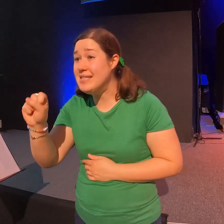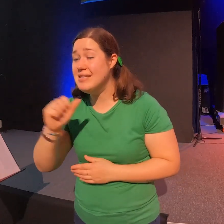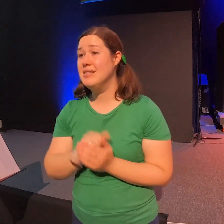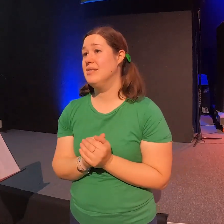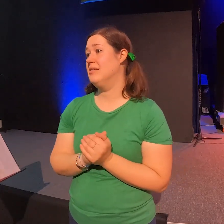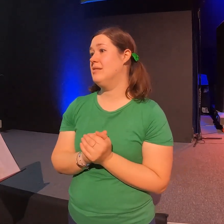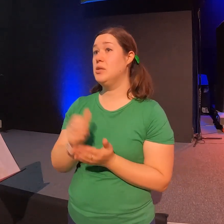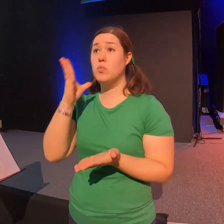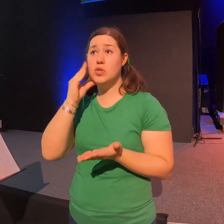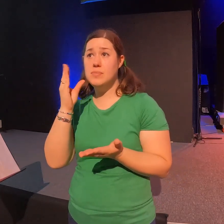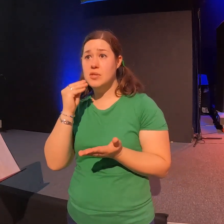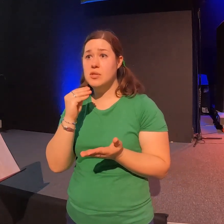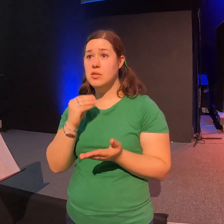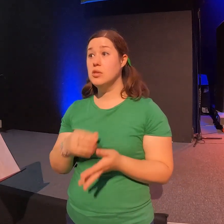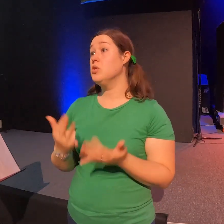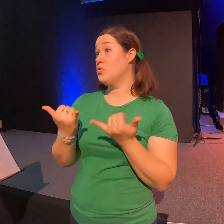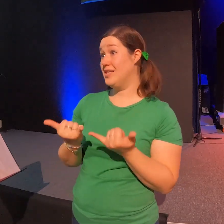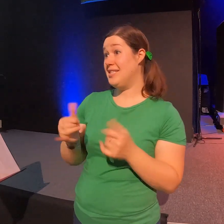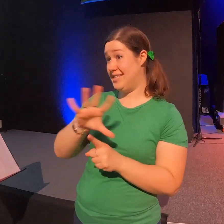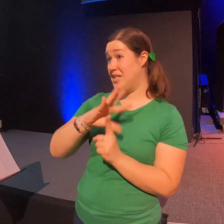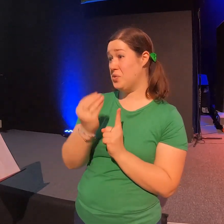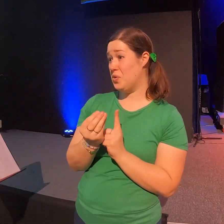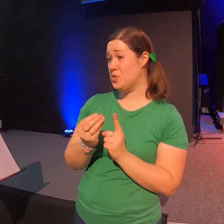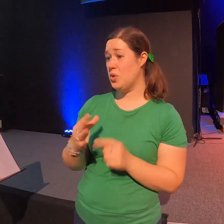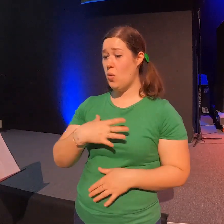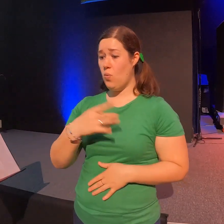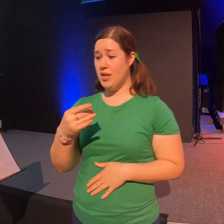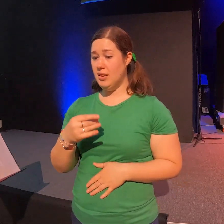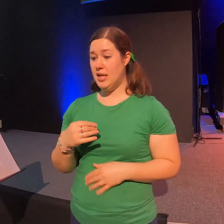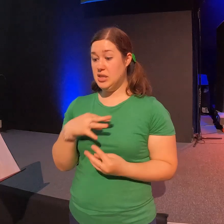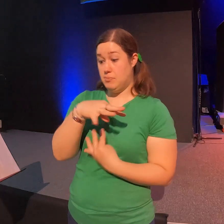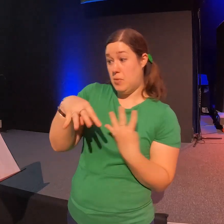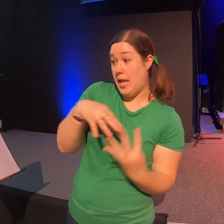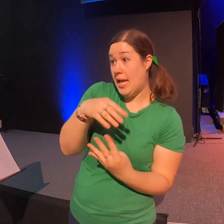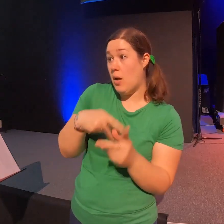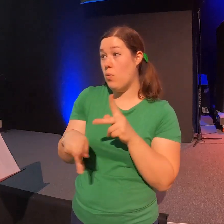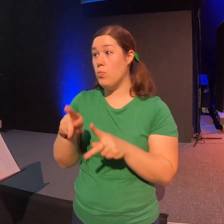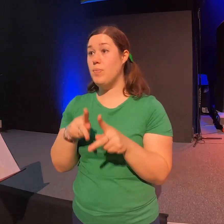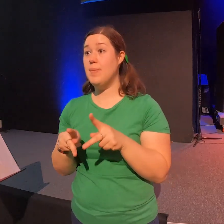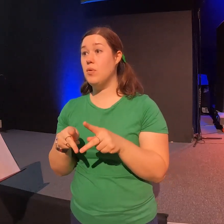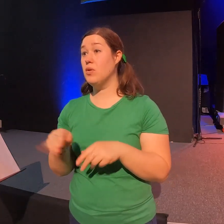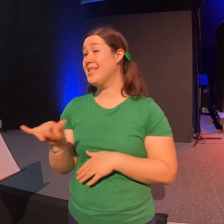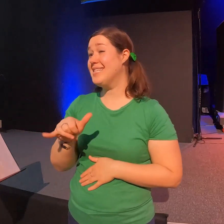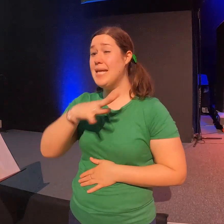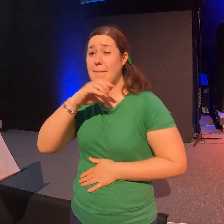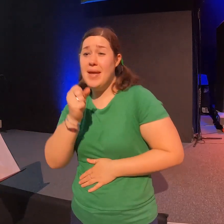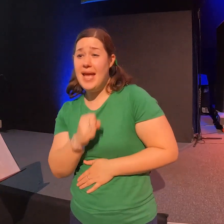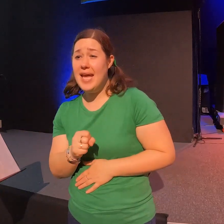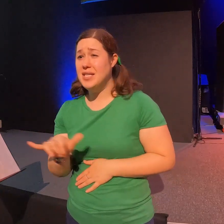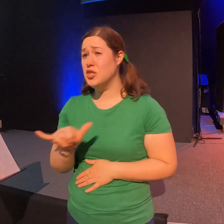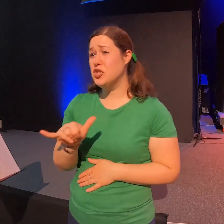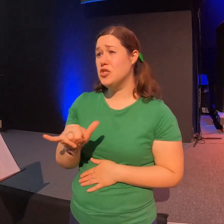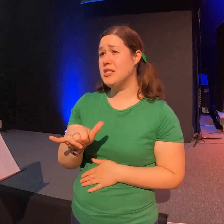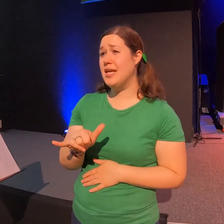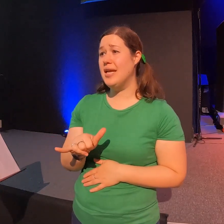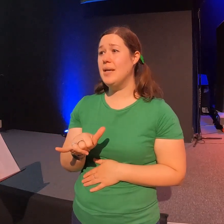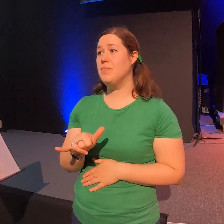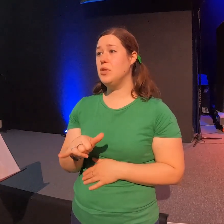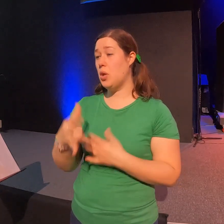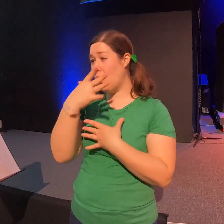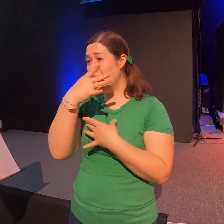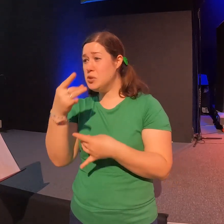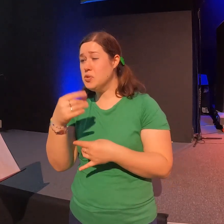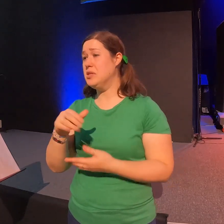like them, who are of the same age, who listen to the same music, who think just alike. But the church forces us to come and